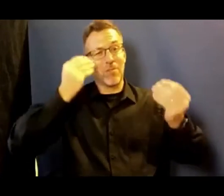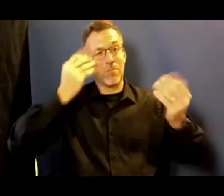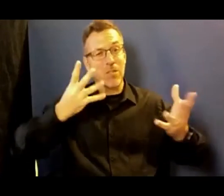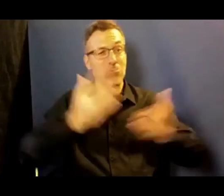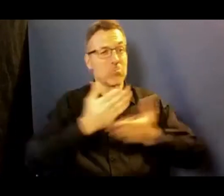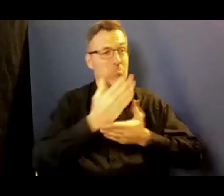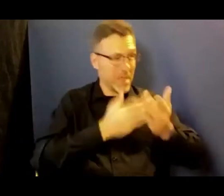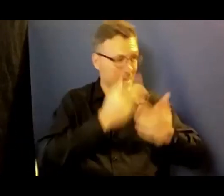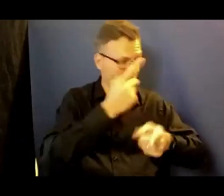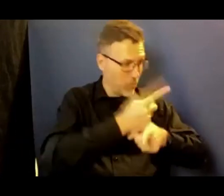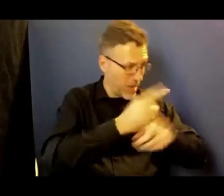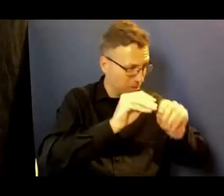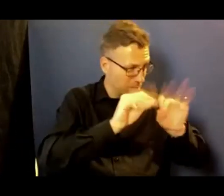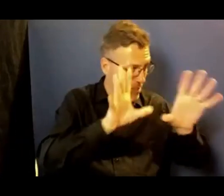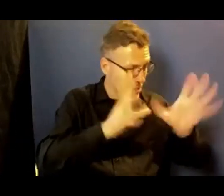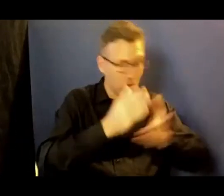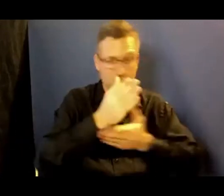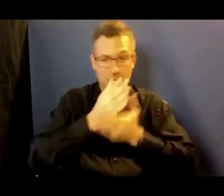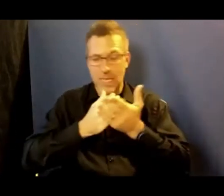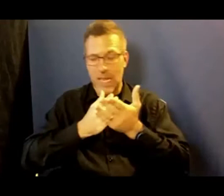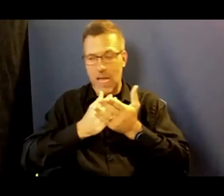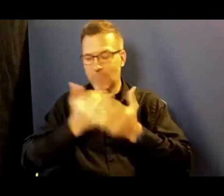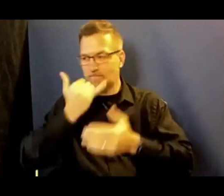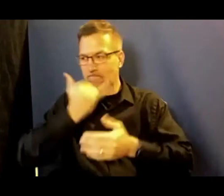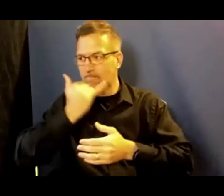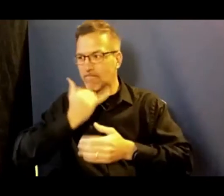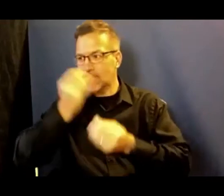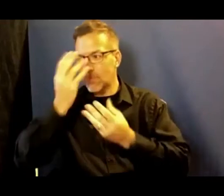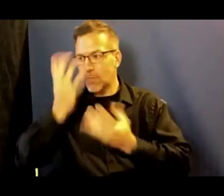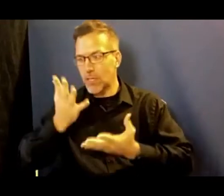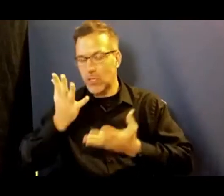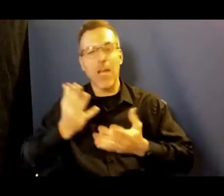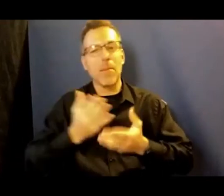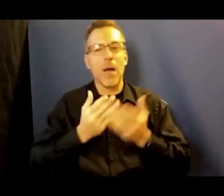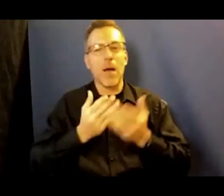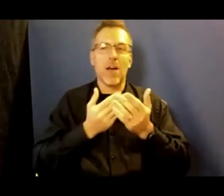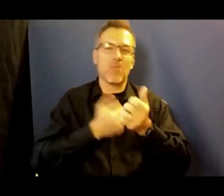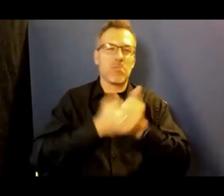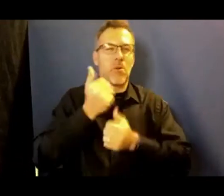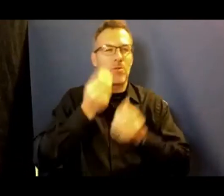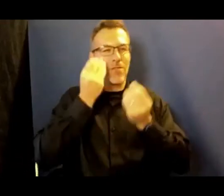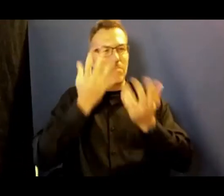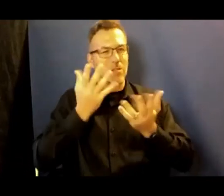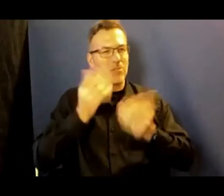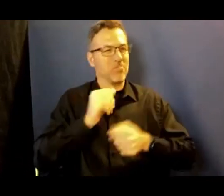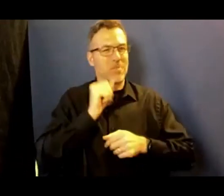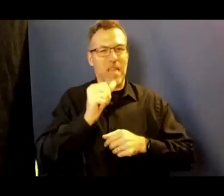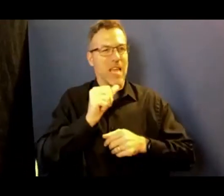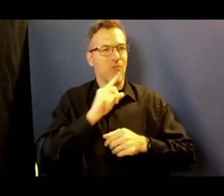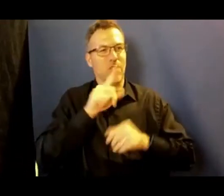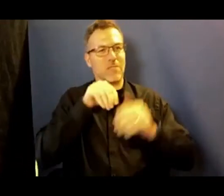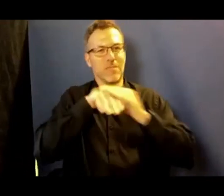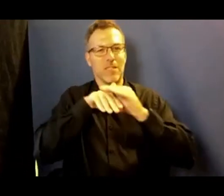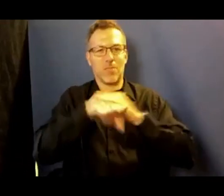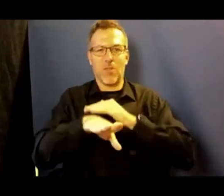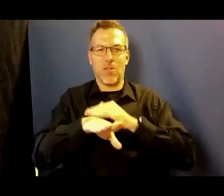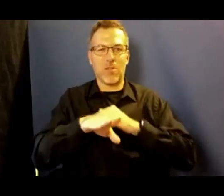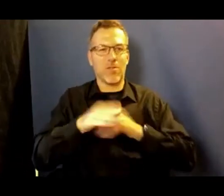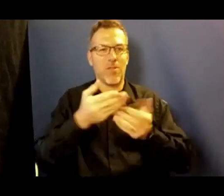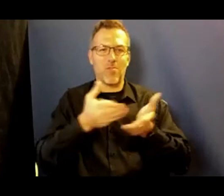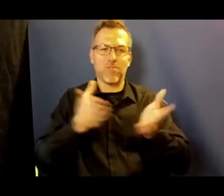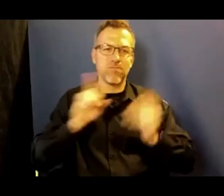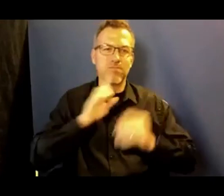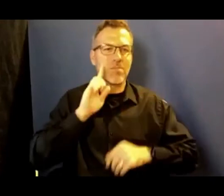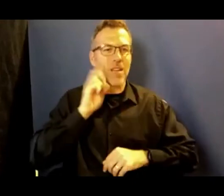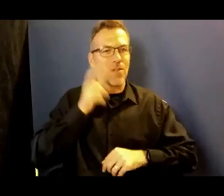it is fully accessible to our deaf, blind, and hard of hearing community. So we really appreciate Dr. Talbot, who is an expert in this field, making